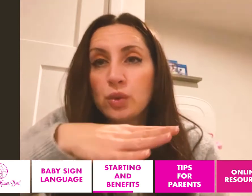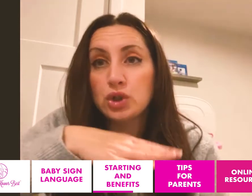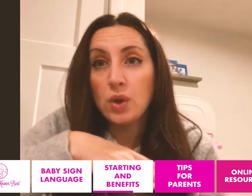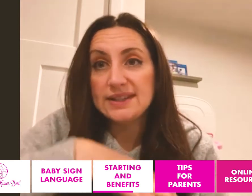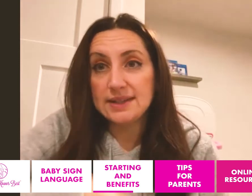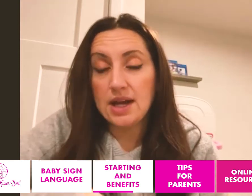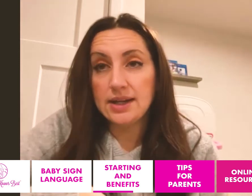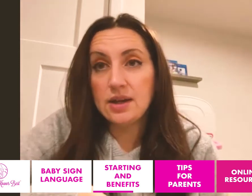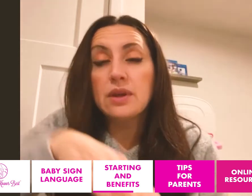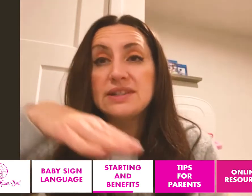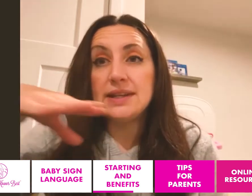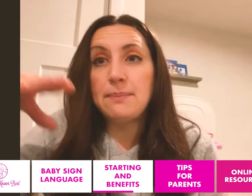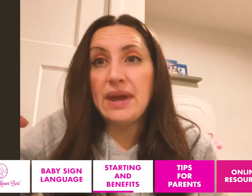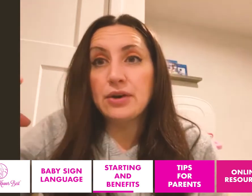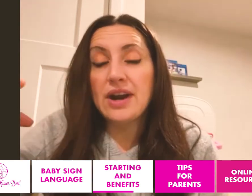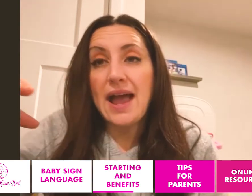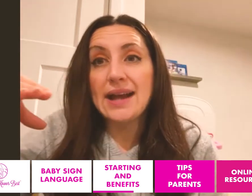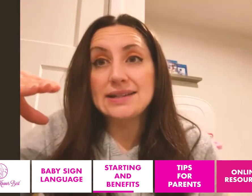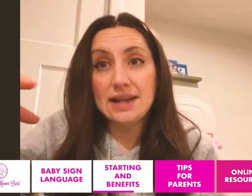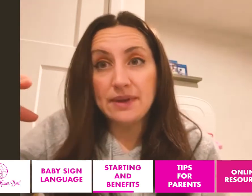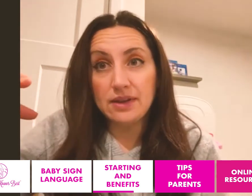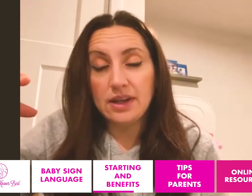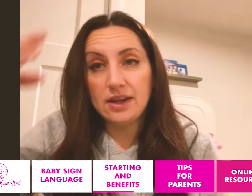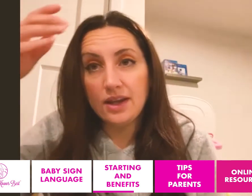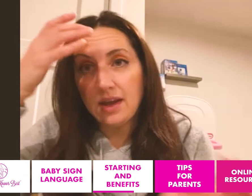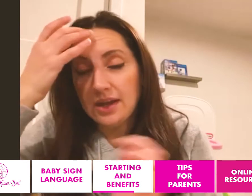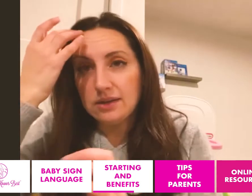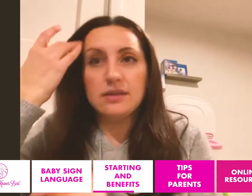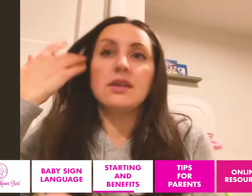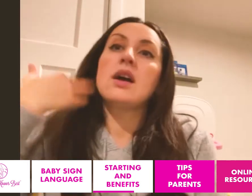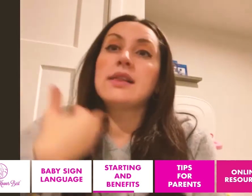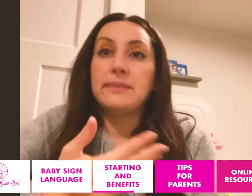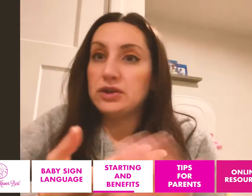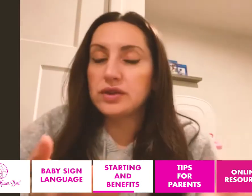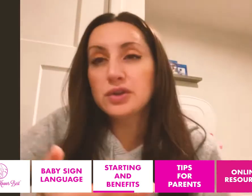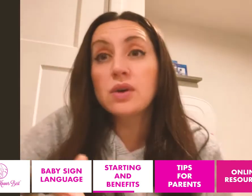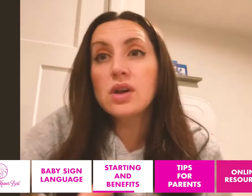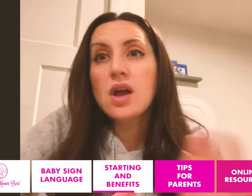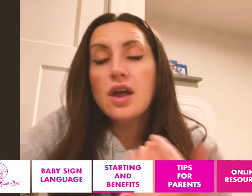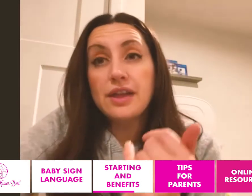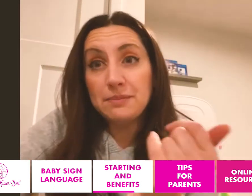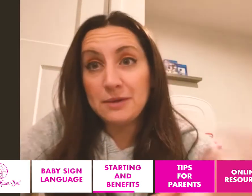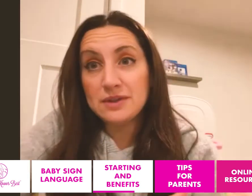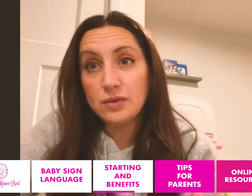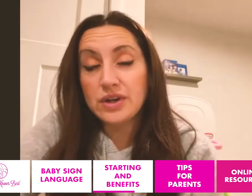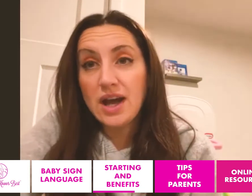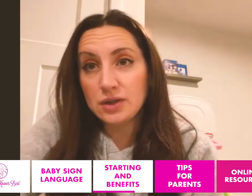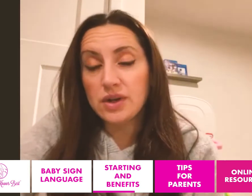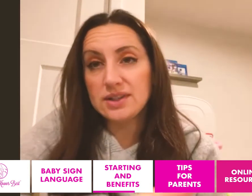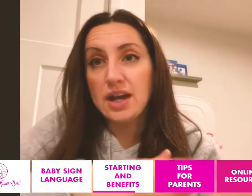taught sign did better academically in elementary school than babies who were not taught sign.